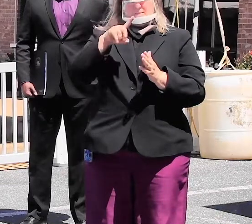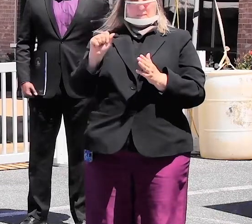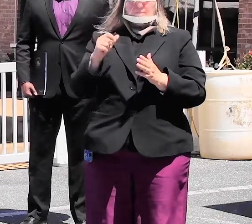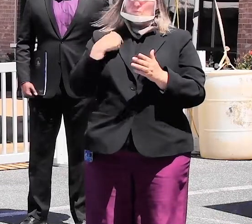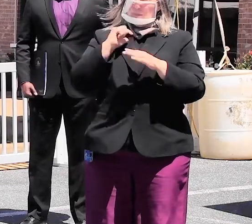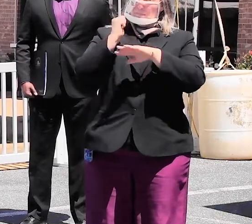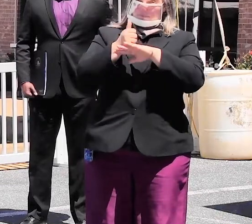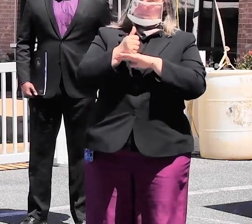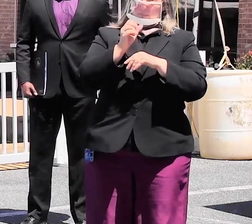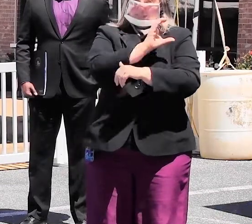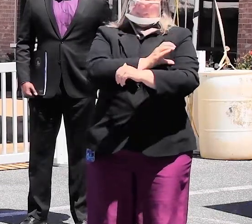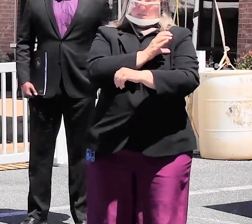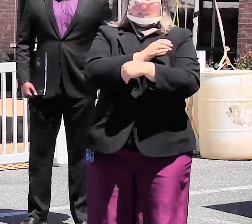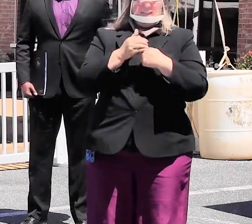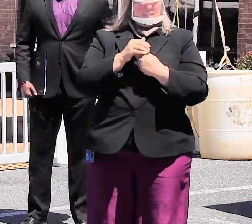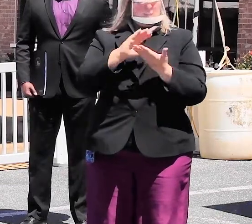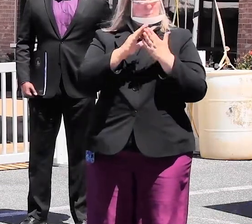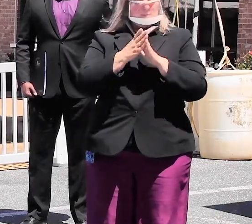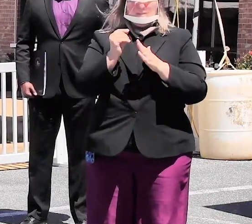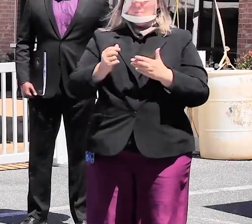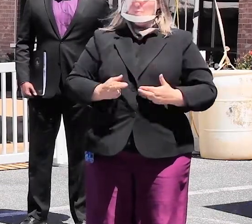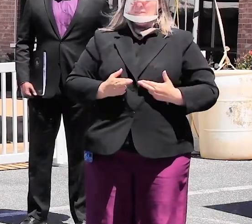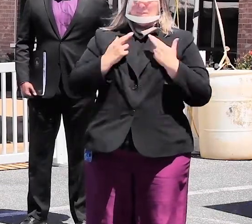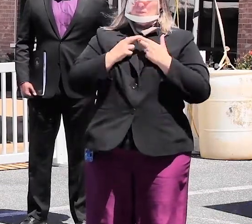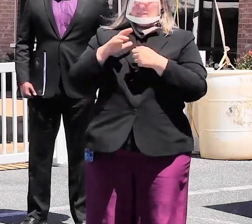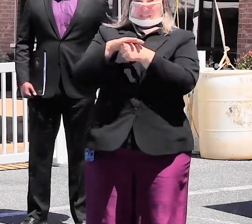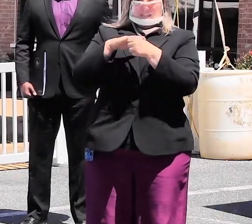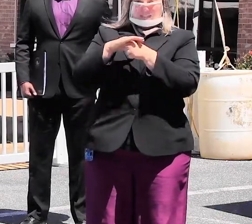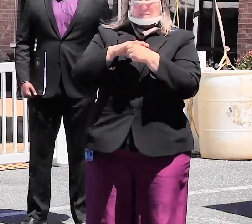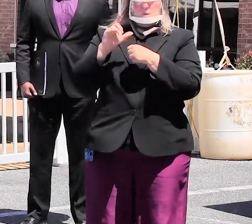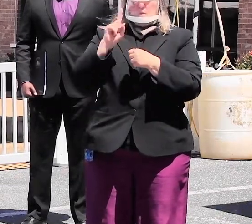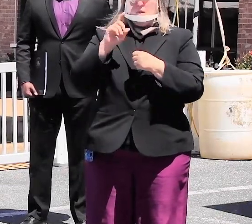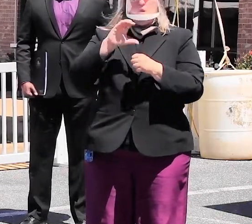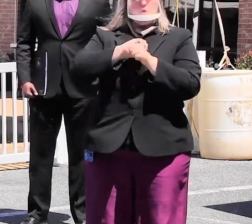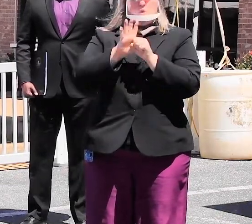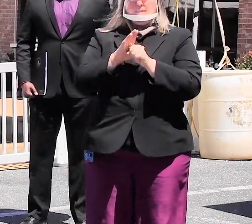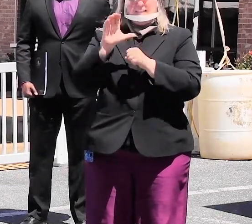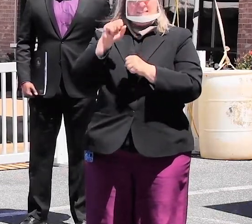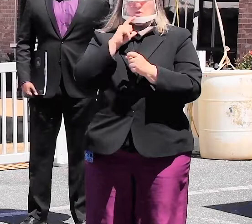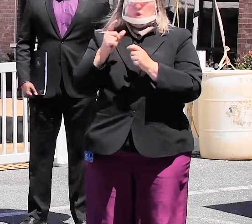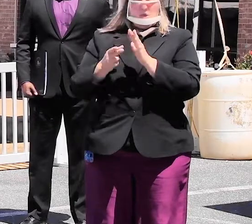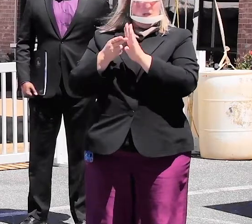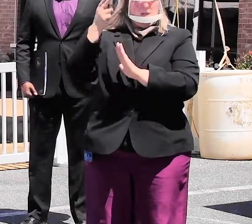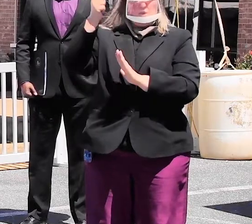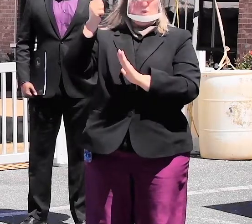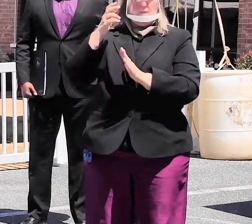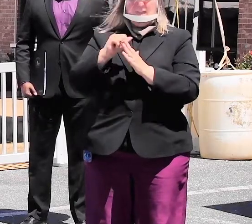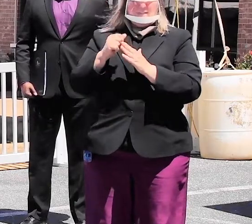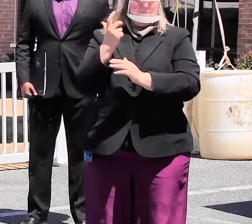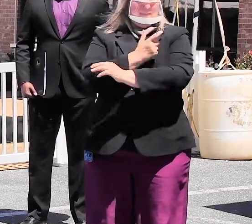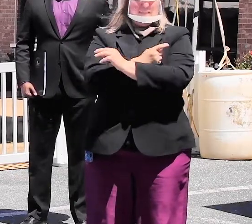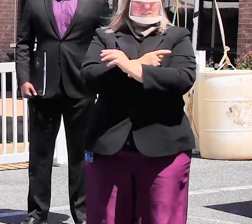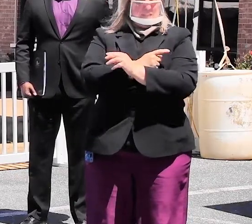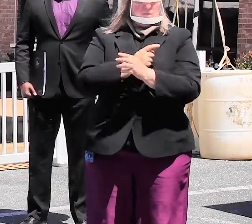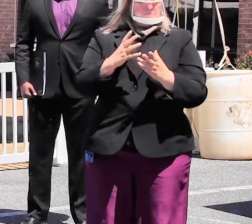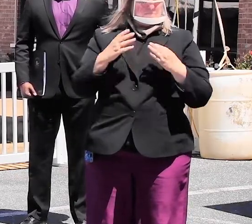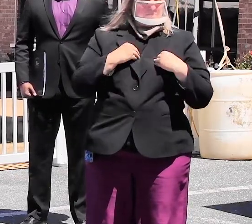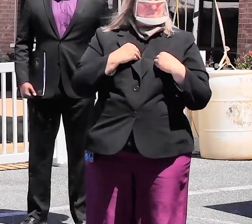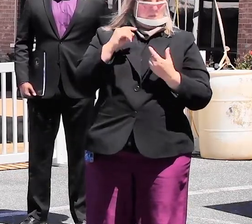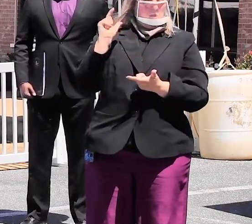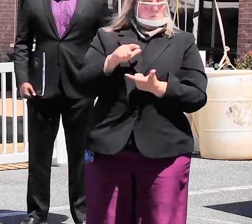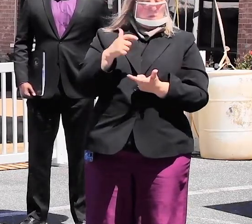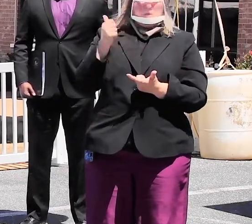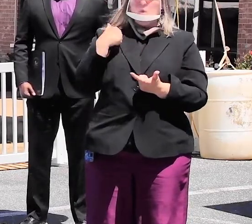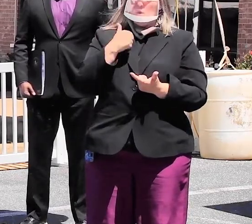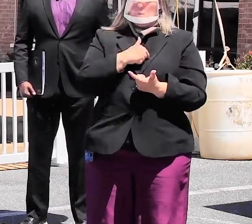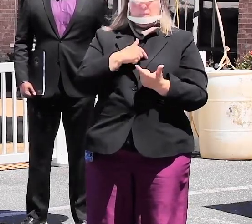clinics at community and residential sites where COVID cases are higher and vaccination uptake lower. We worked with